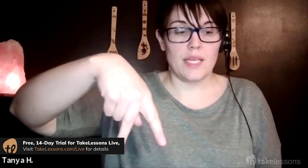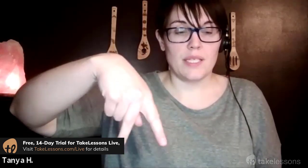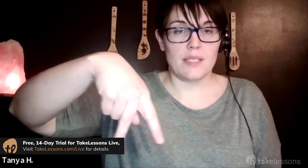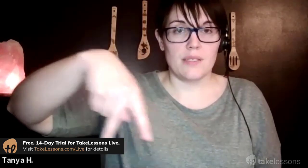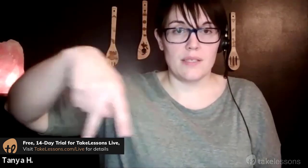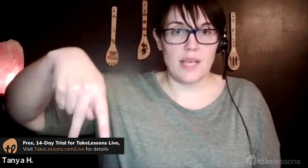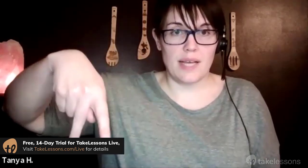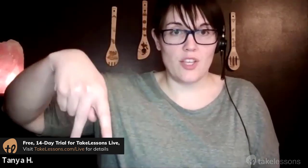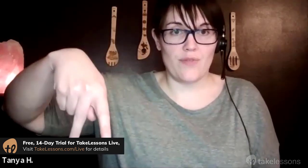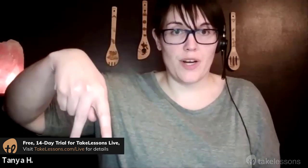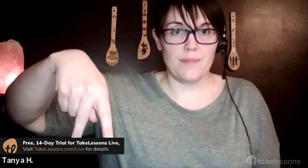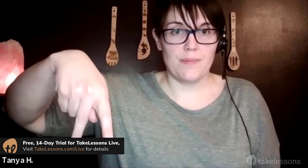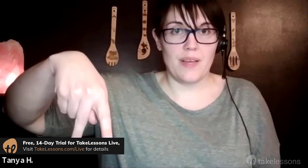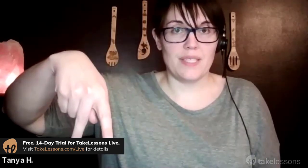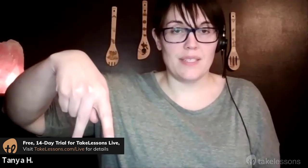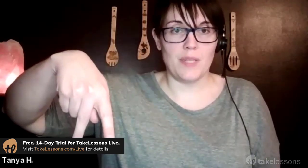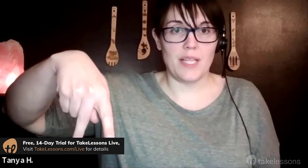This slides over if it's a double letter.